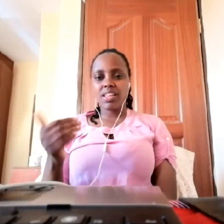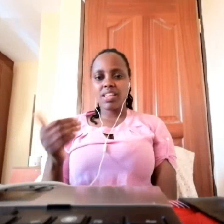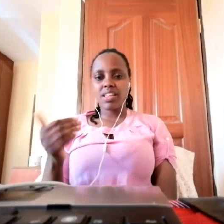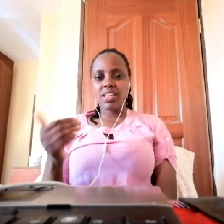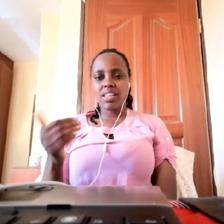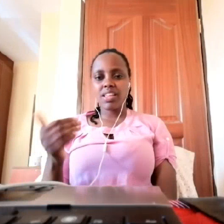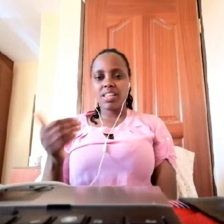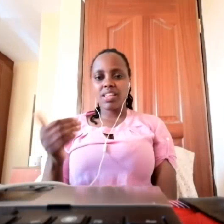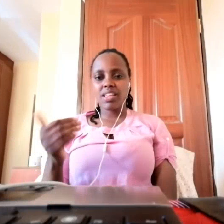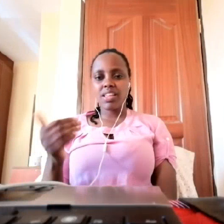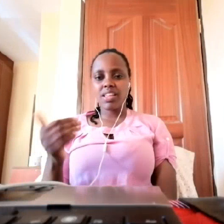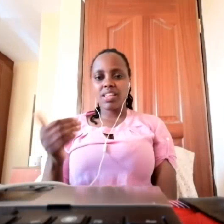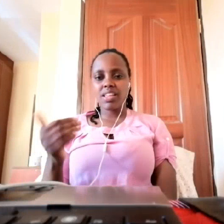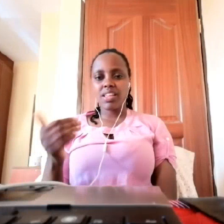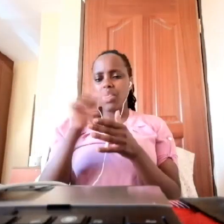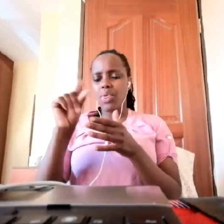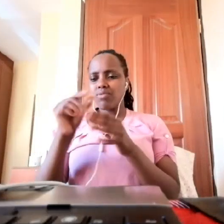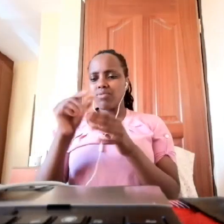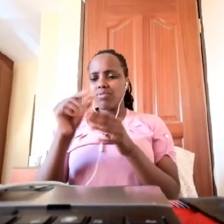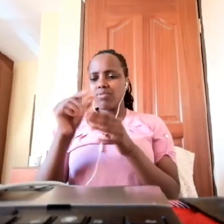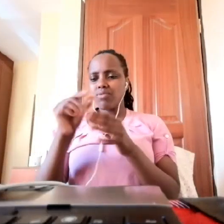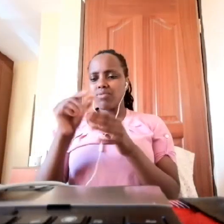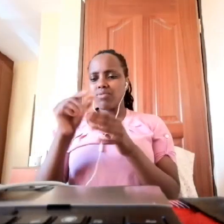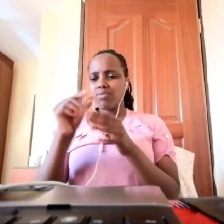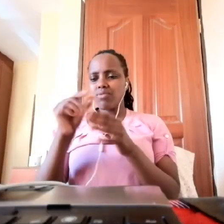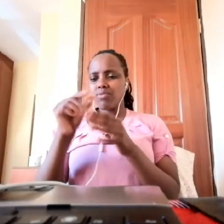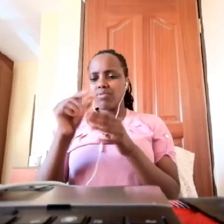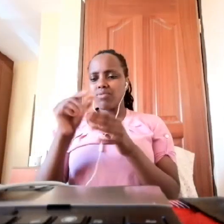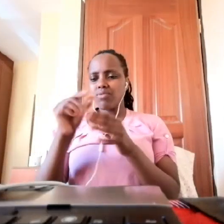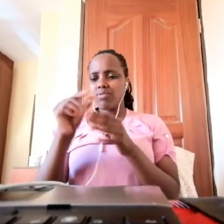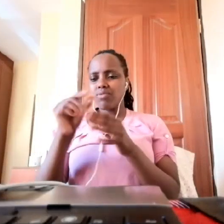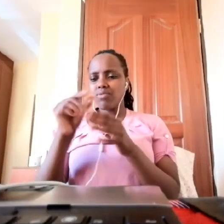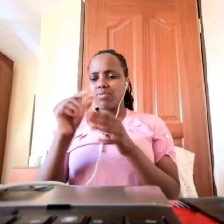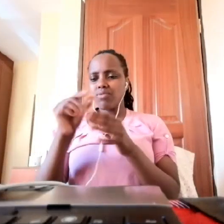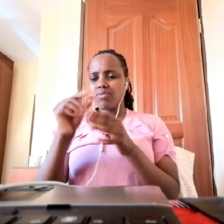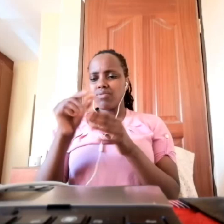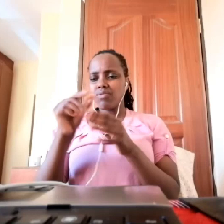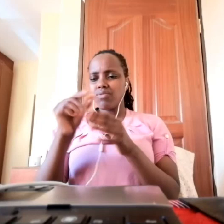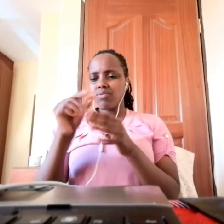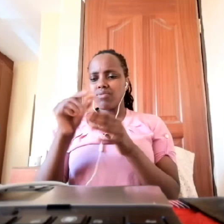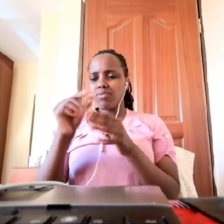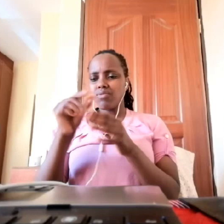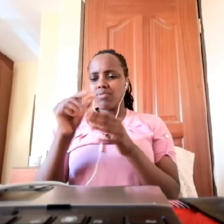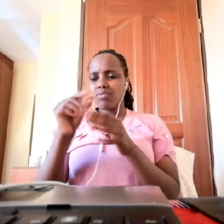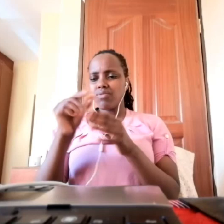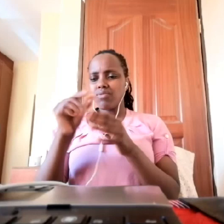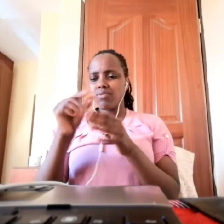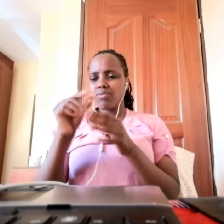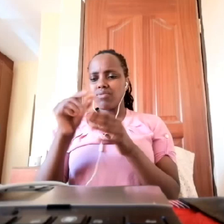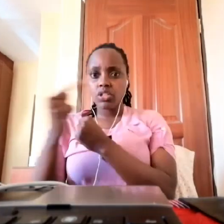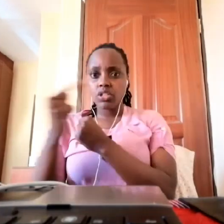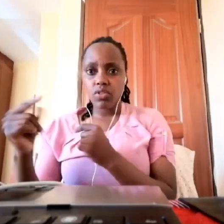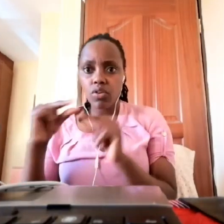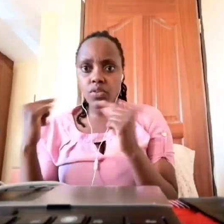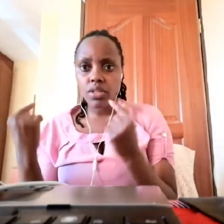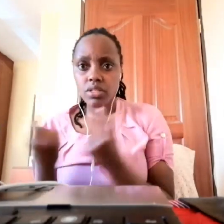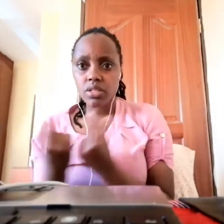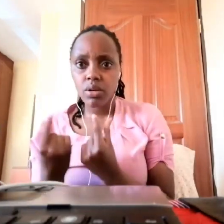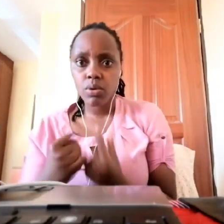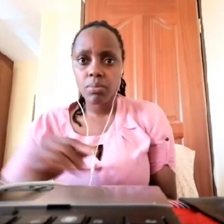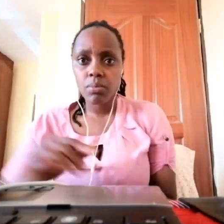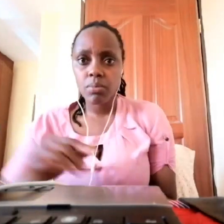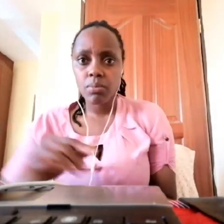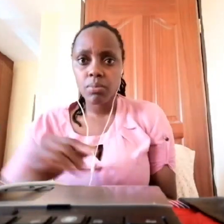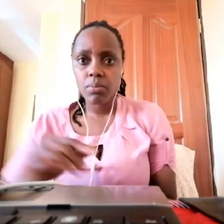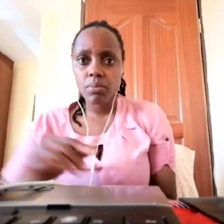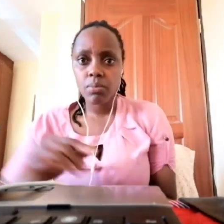clusters to look at them. And of course, a repertoire was identified for each of these groups. So immediately